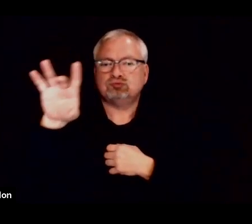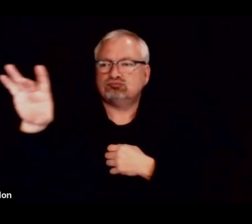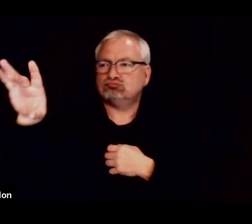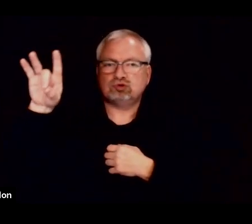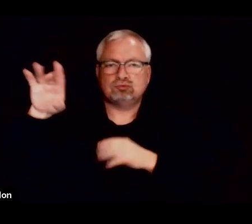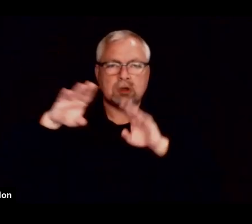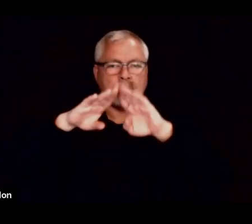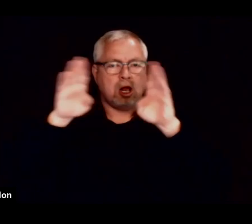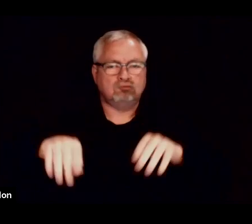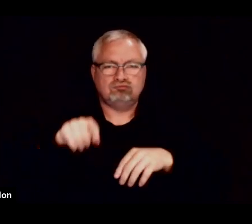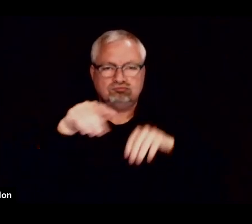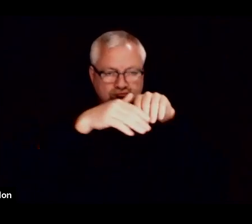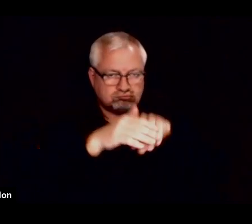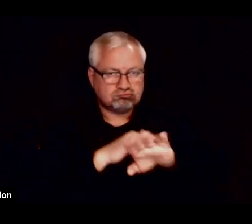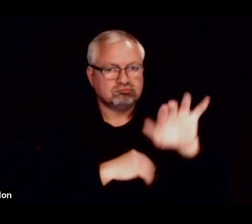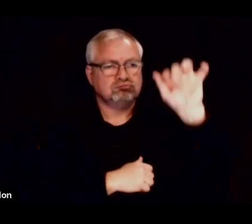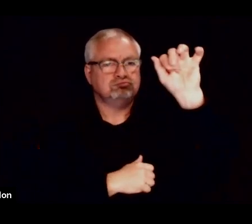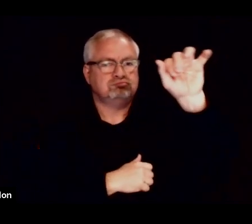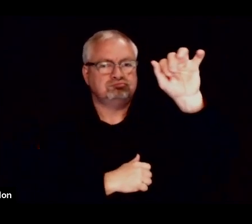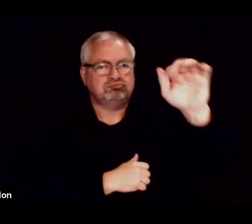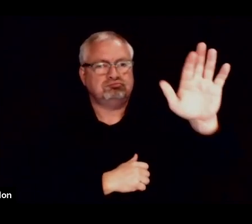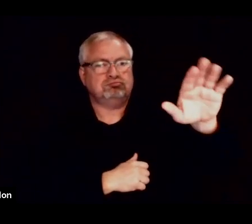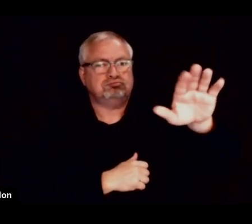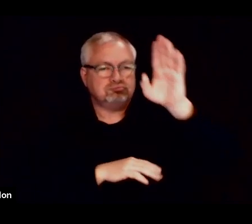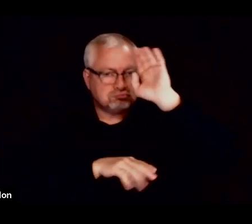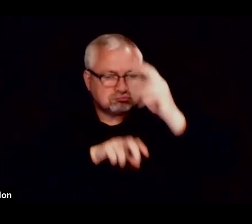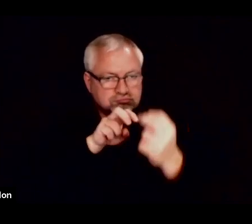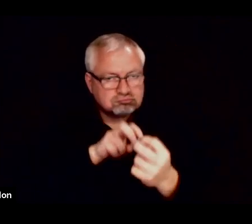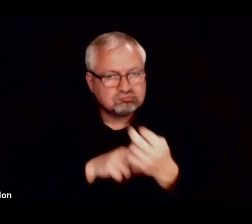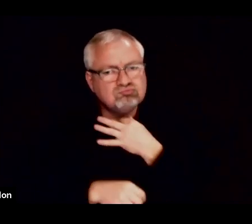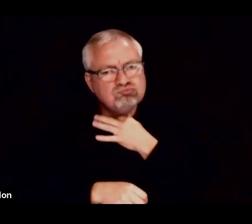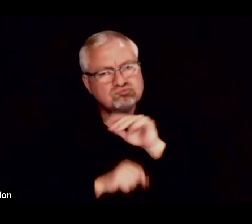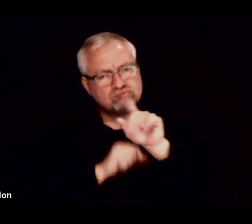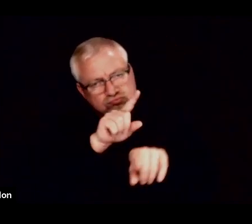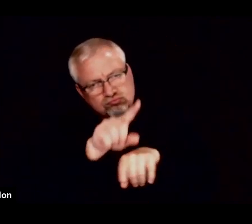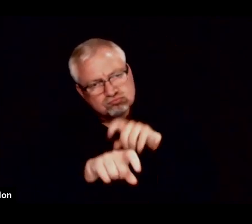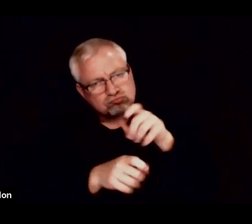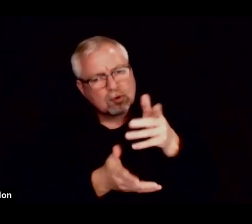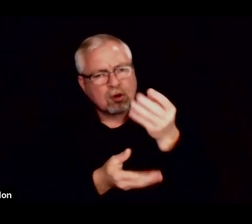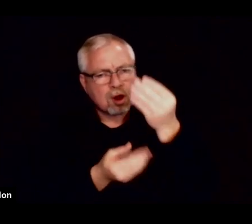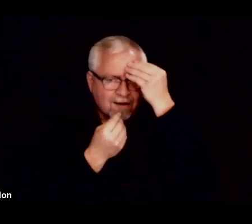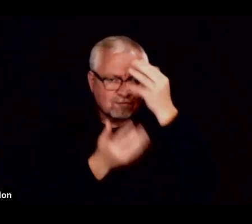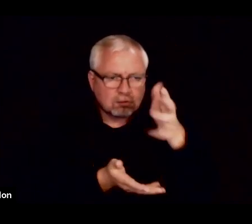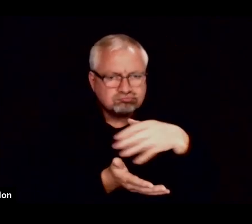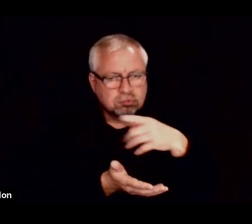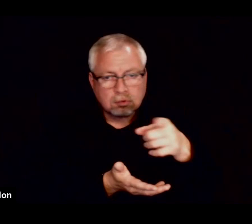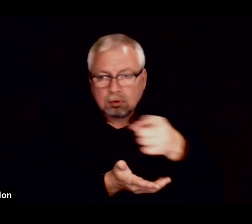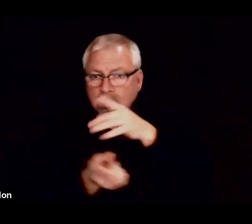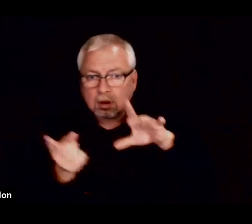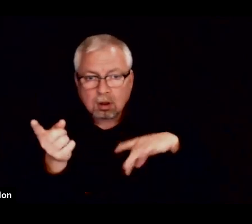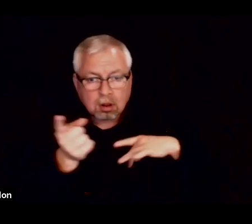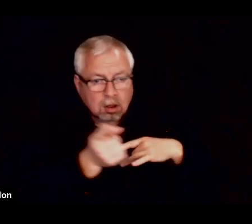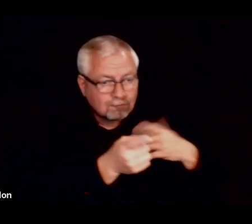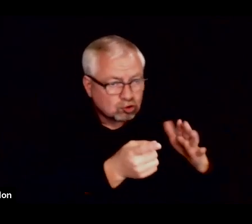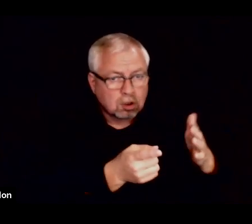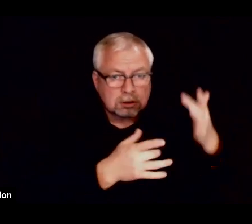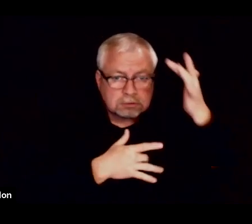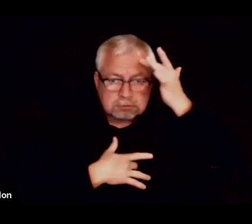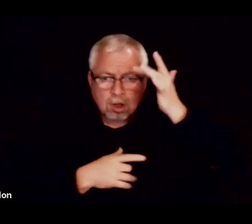collect information about symptoms and exposures, and we will include